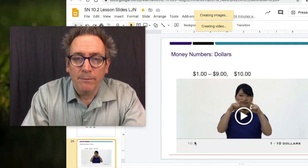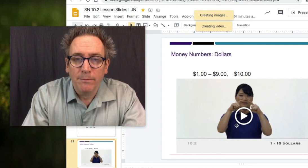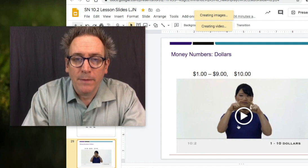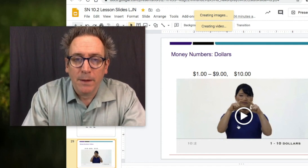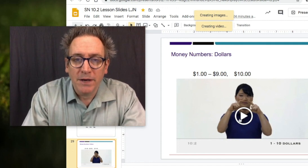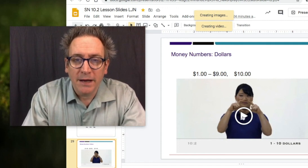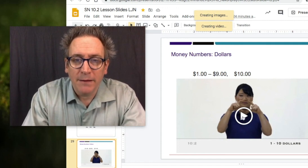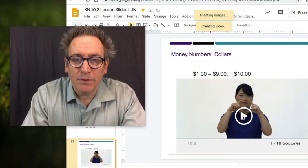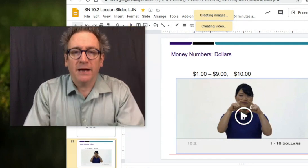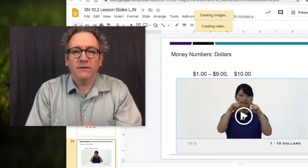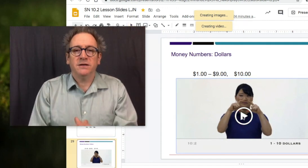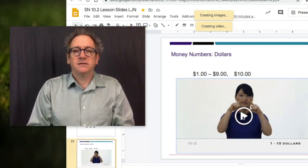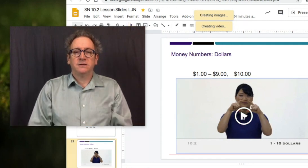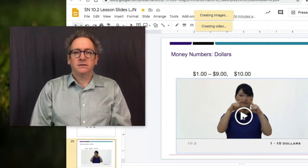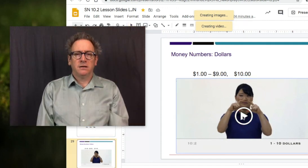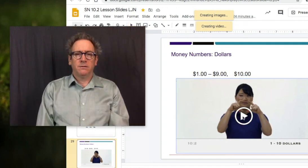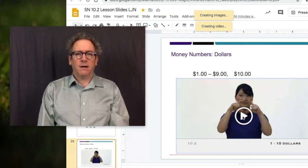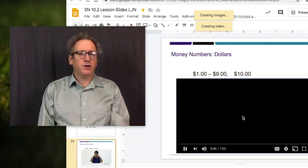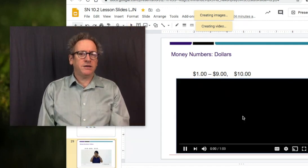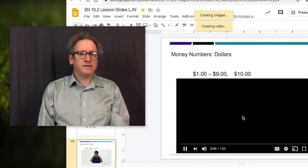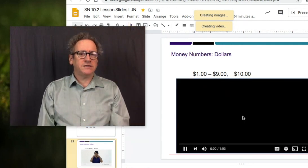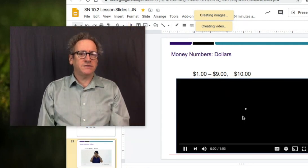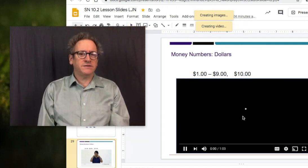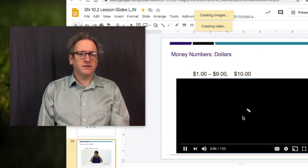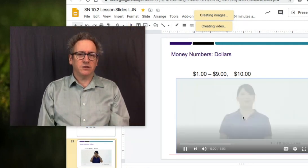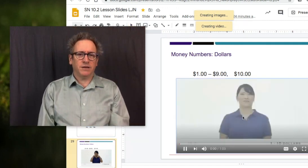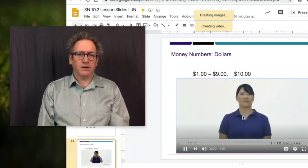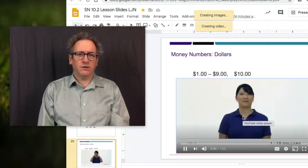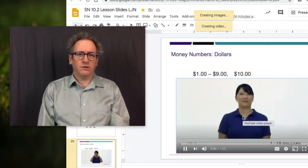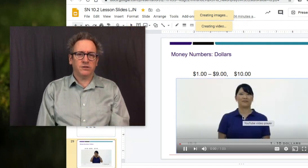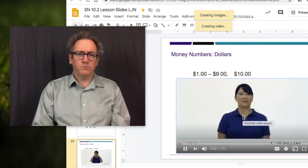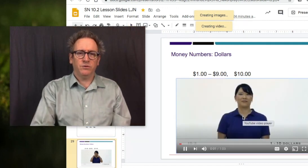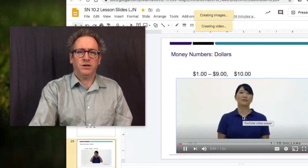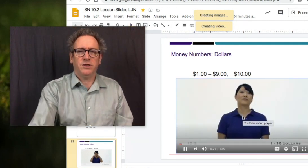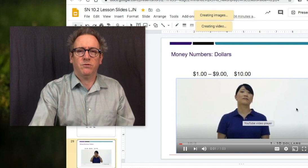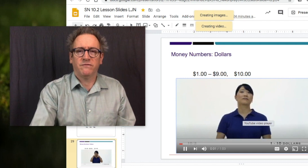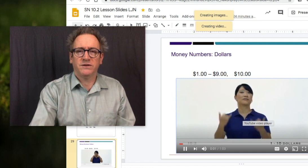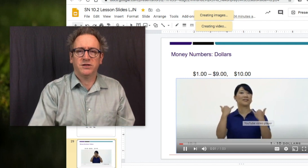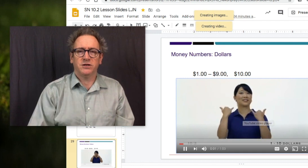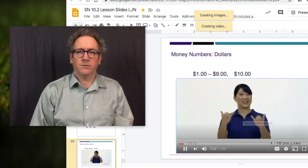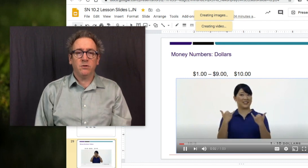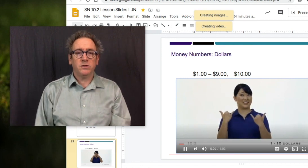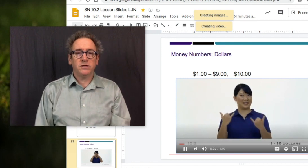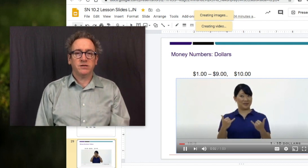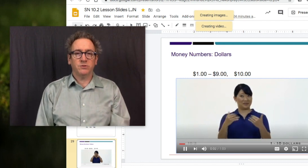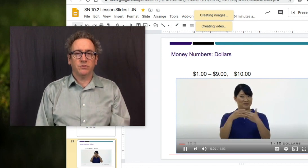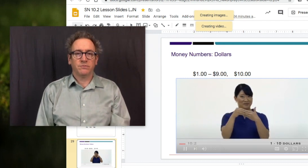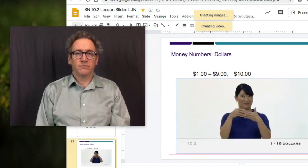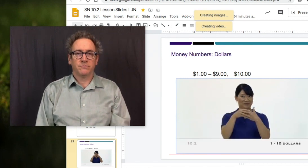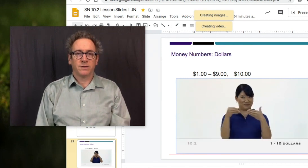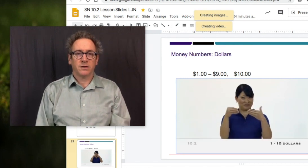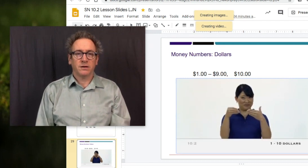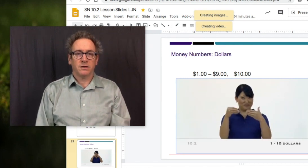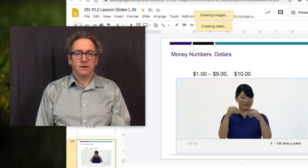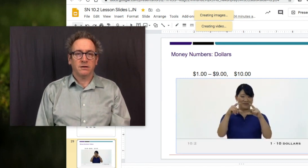I'm going to hit play on this. I'm curious if this is going to play smoothly or if it's going to drop. Oh, it's pretty smooth.